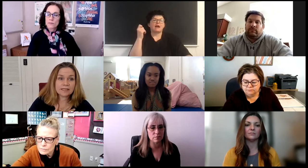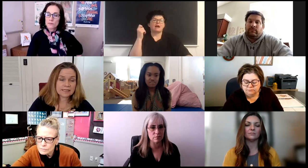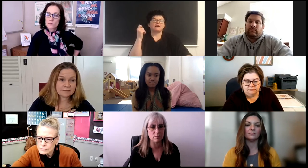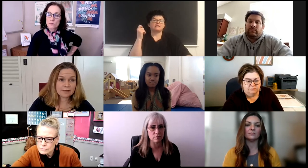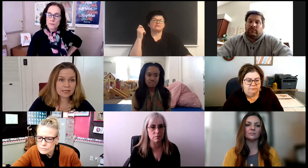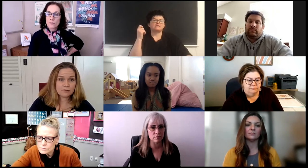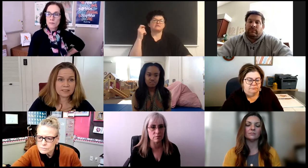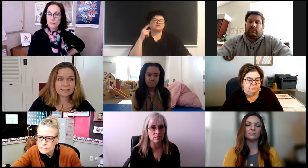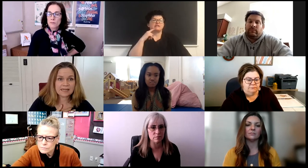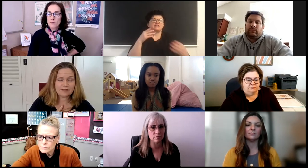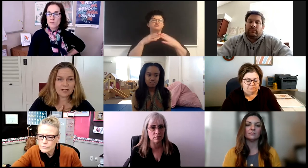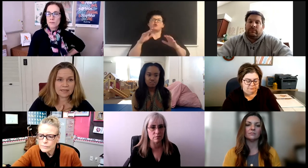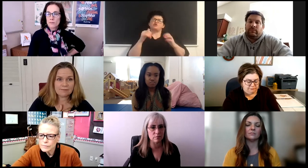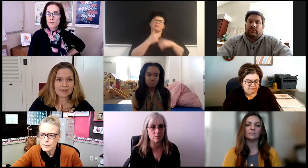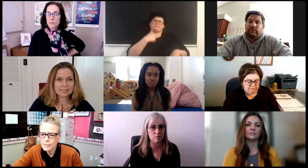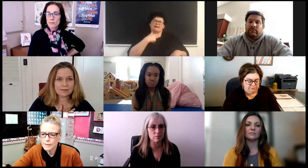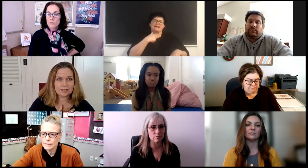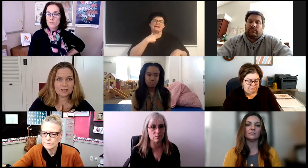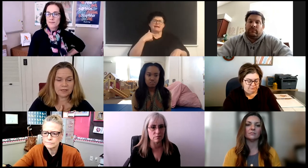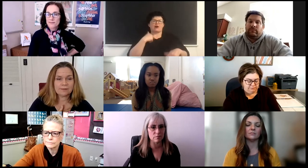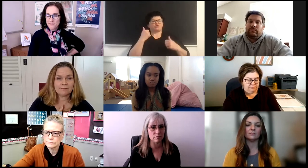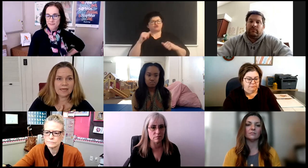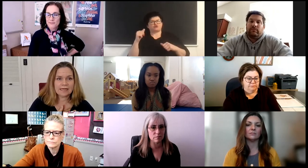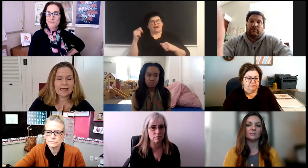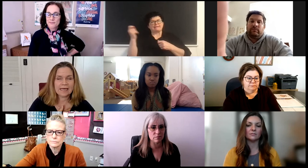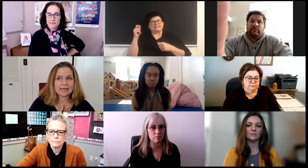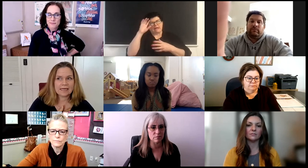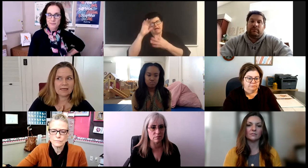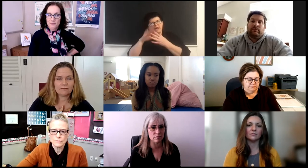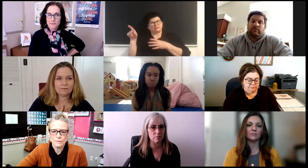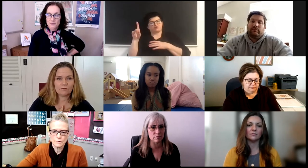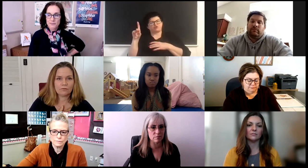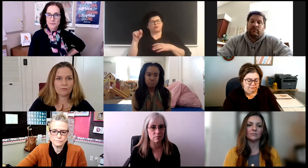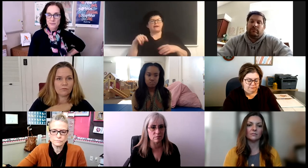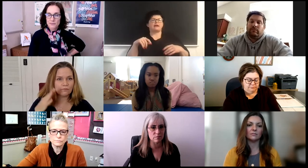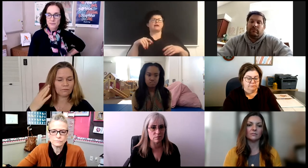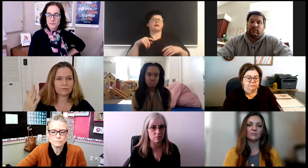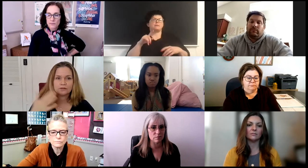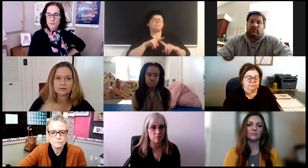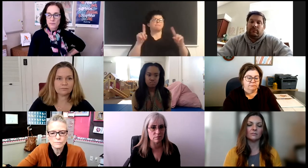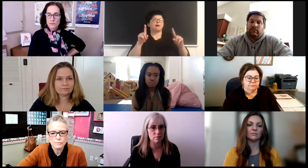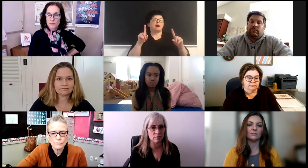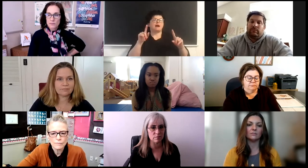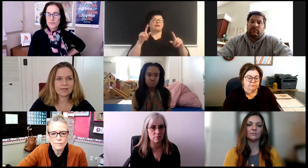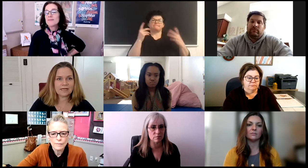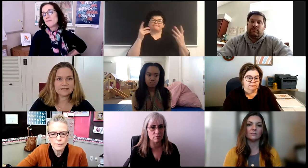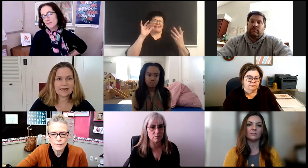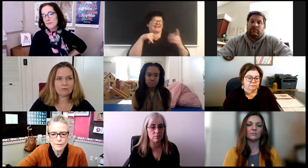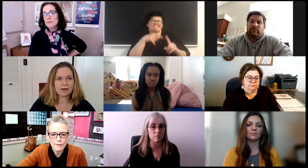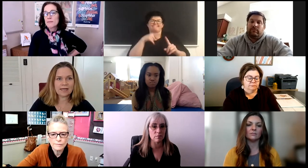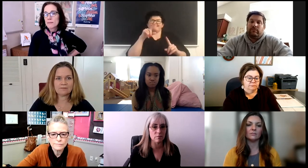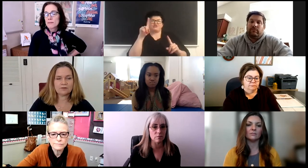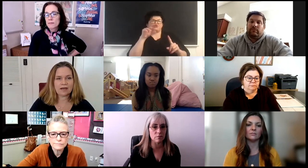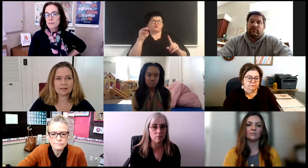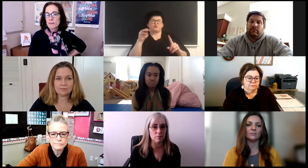generally it is me who does it. I've been trying to get my husband to do it, but if Zoom, because that